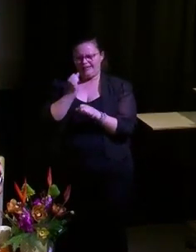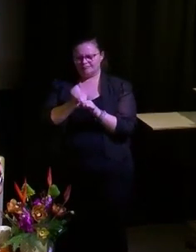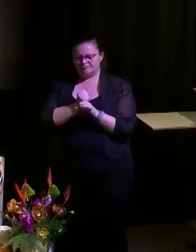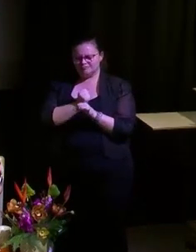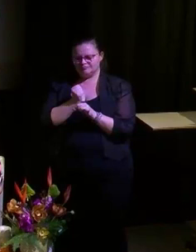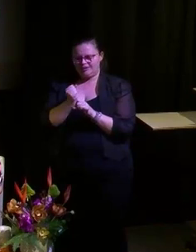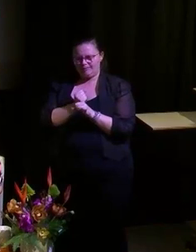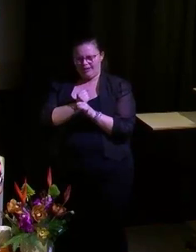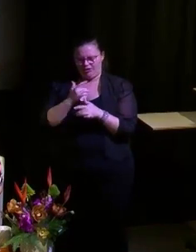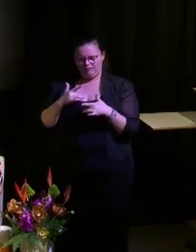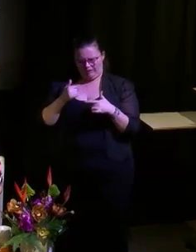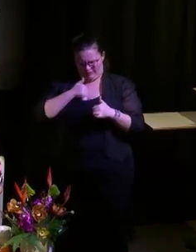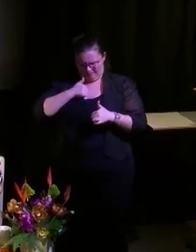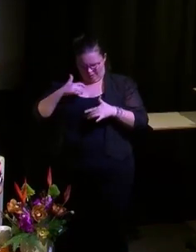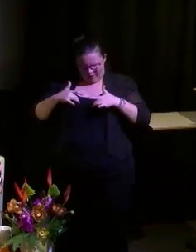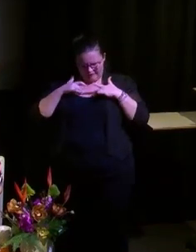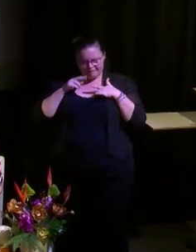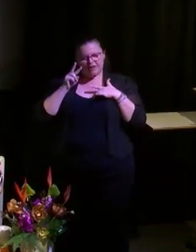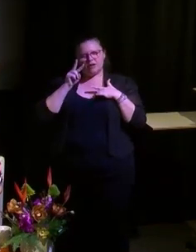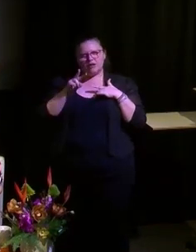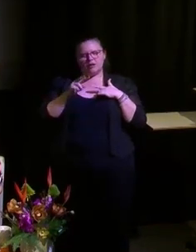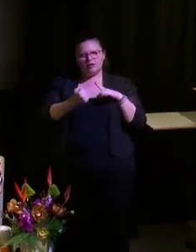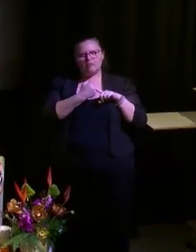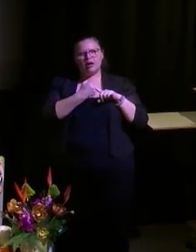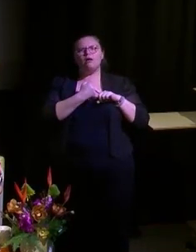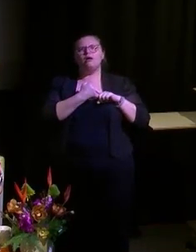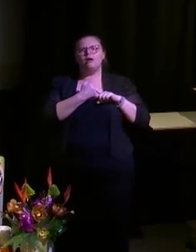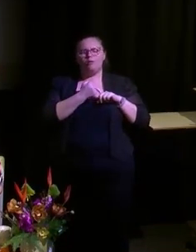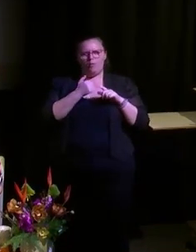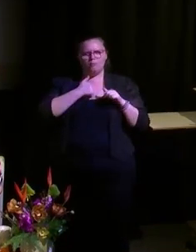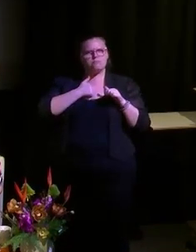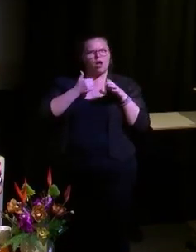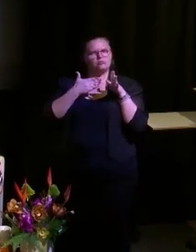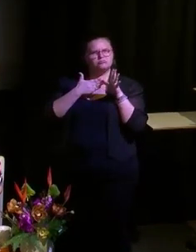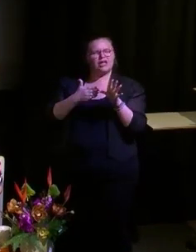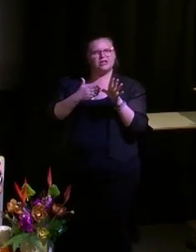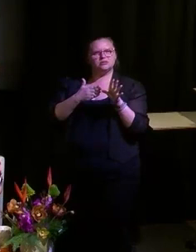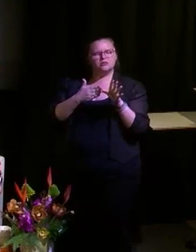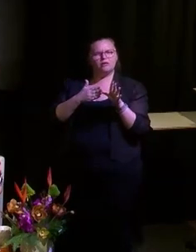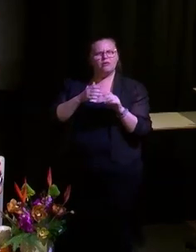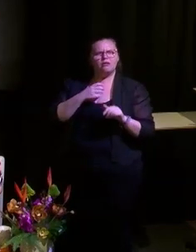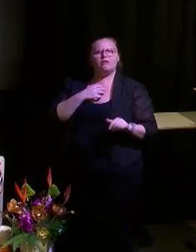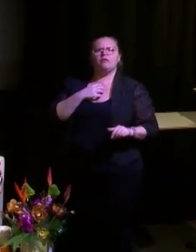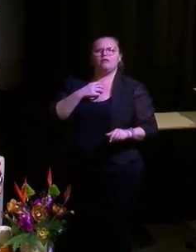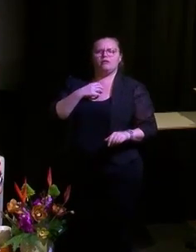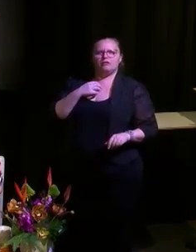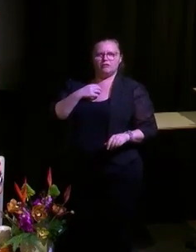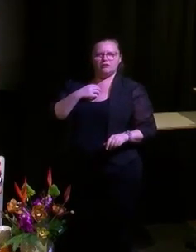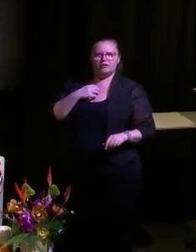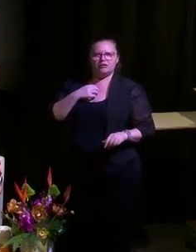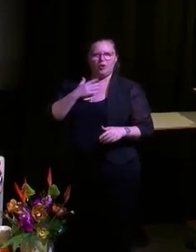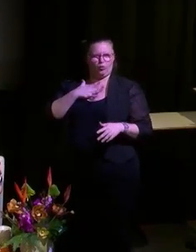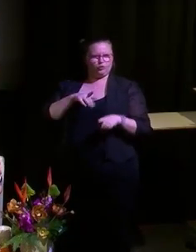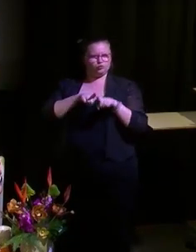take ownership of your feelings when you view something, or if you have a reaction to seeing an artwork, and then to learn the bigger story